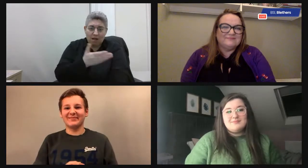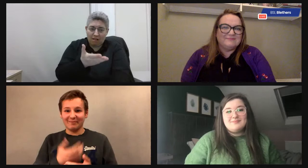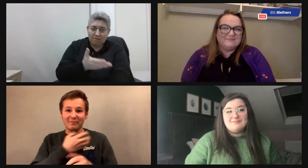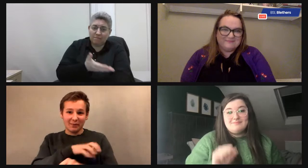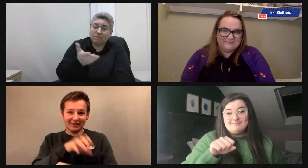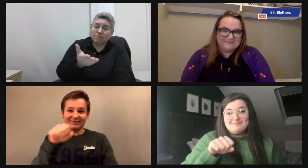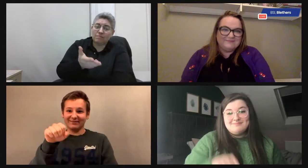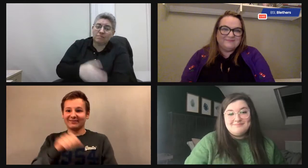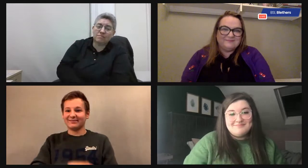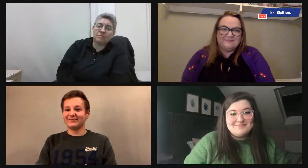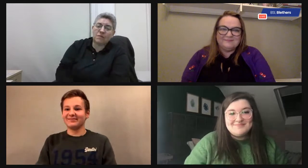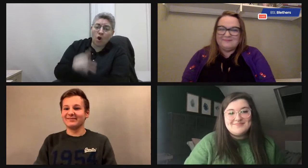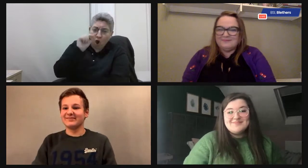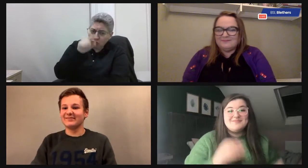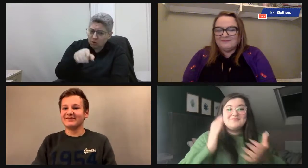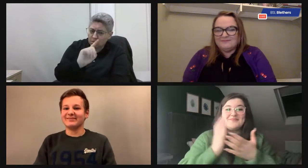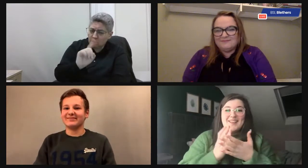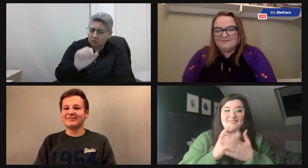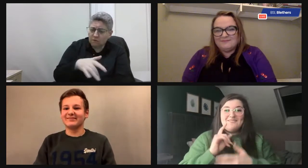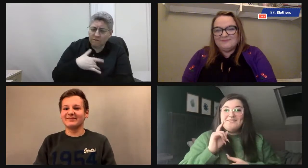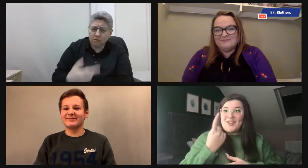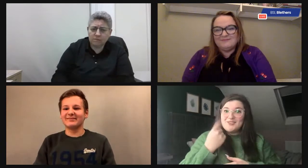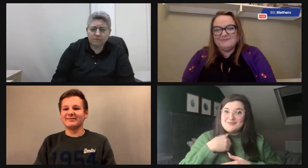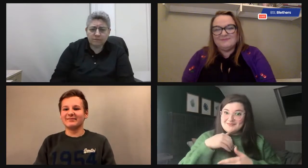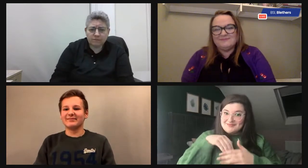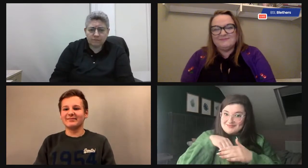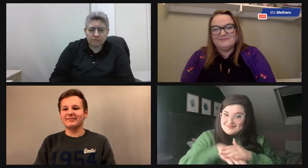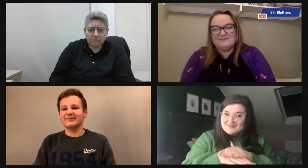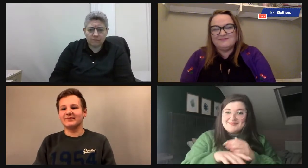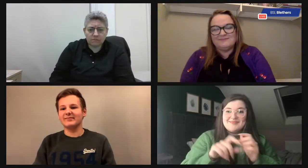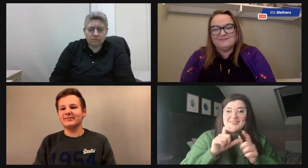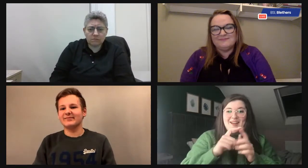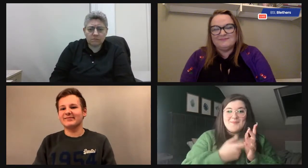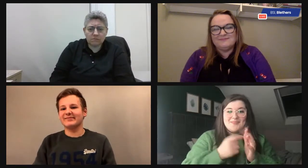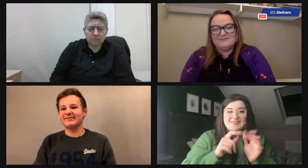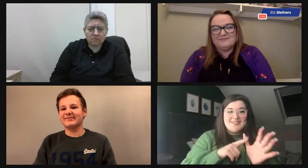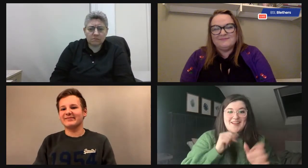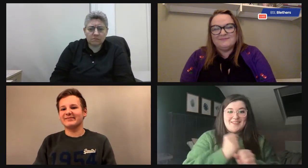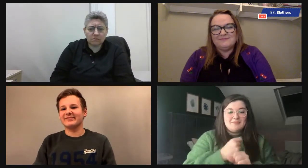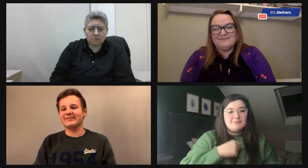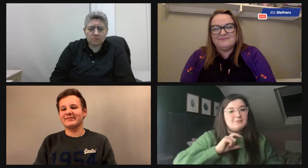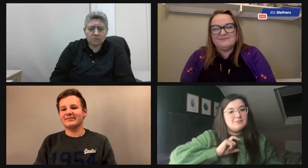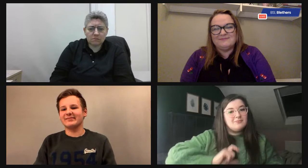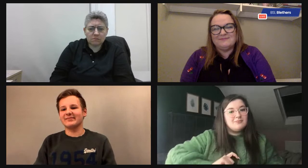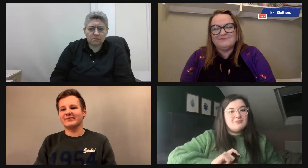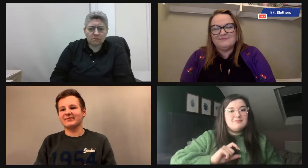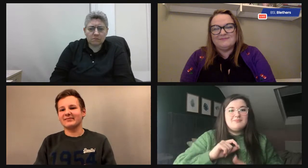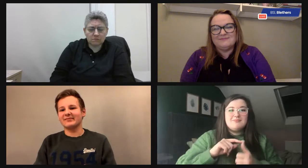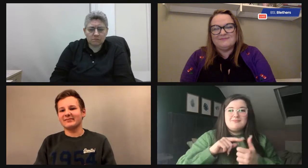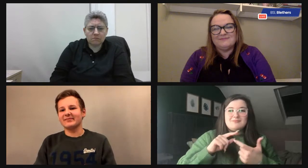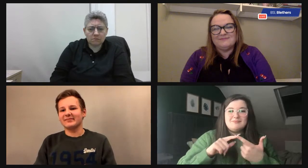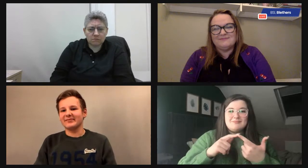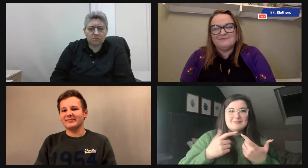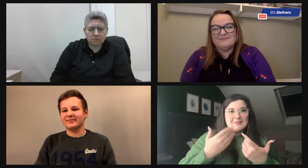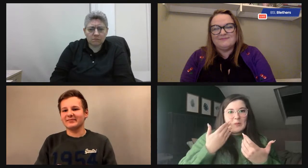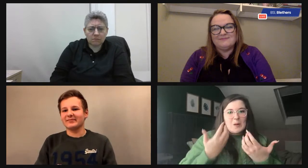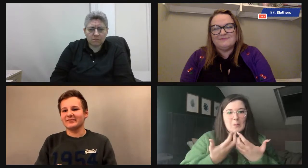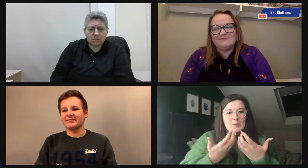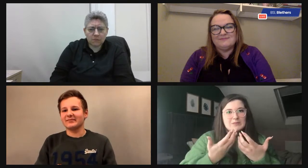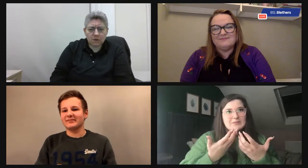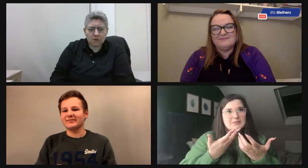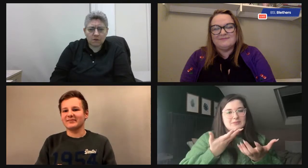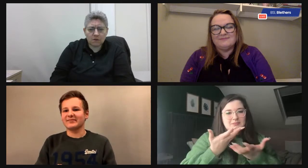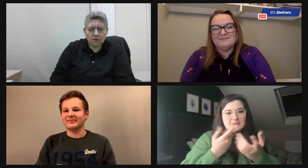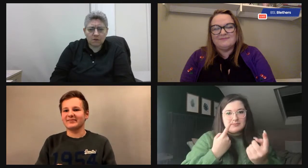conduct myself. Yeah, I feel Empowered? empowered. Yeah. Okay. Erin? Well, I'll be honest with you, when